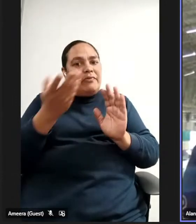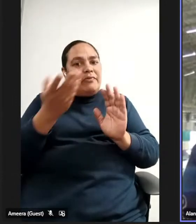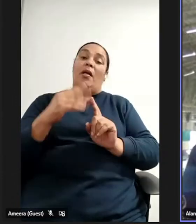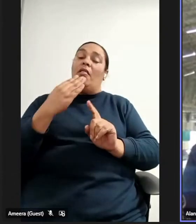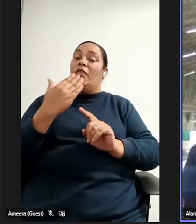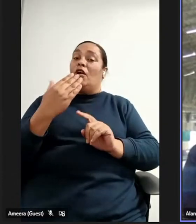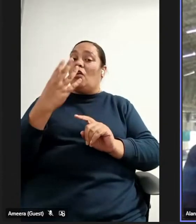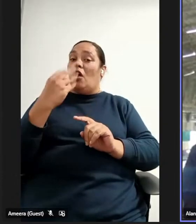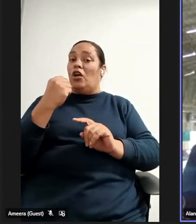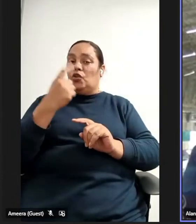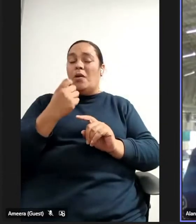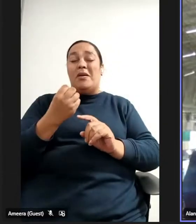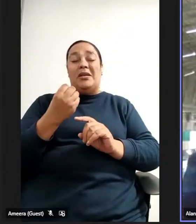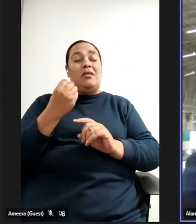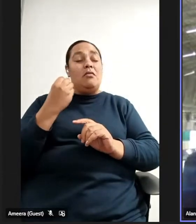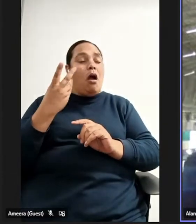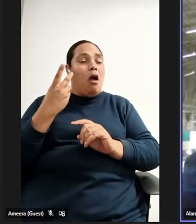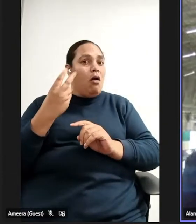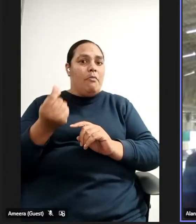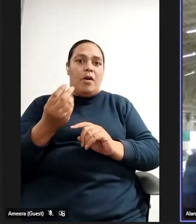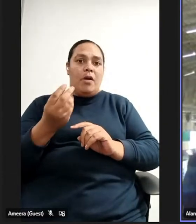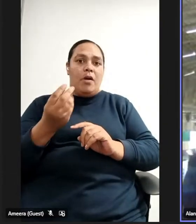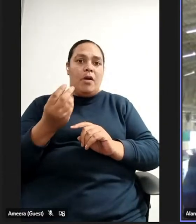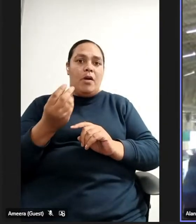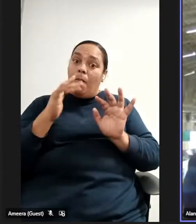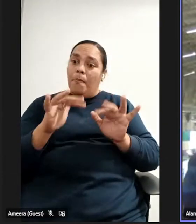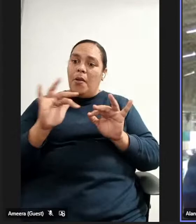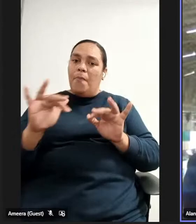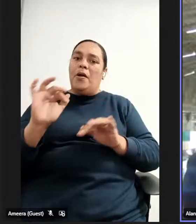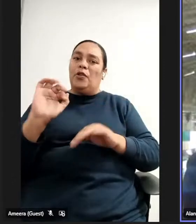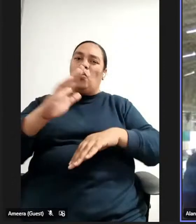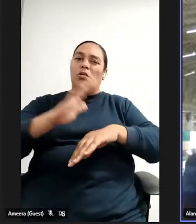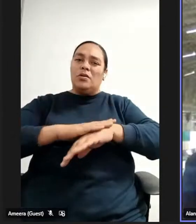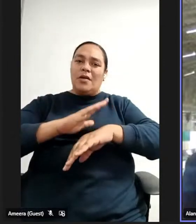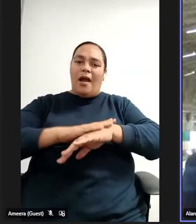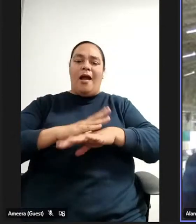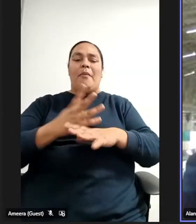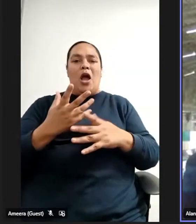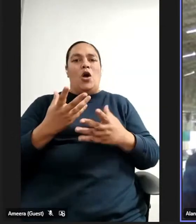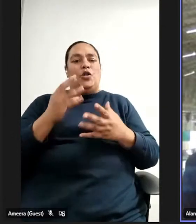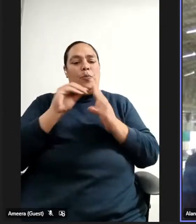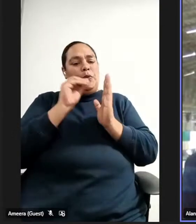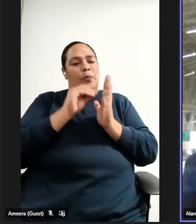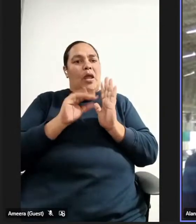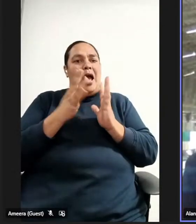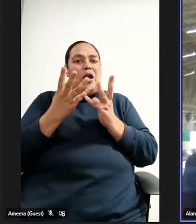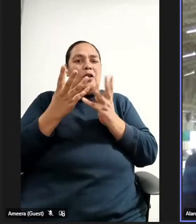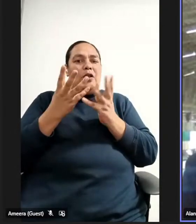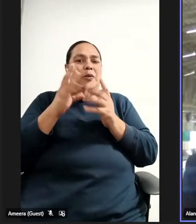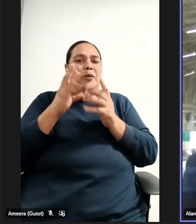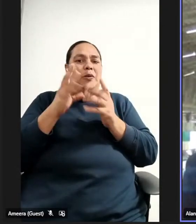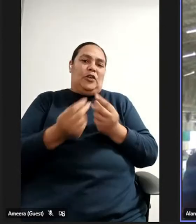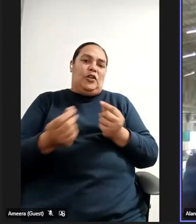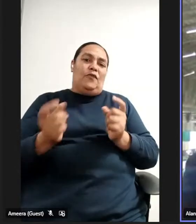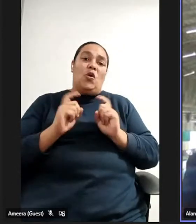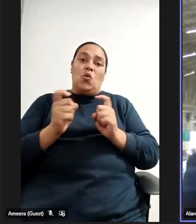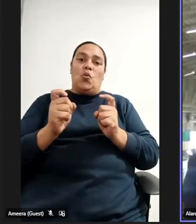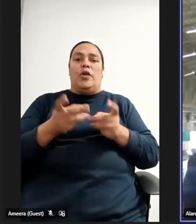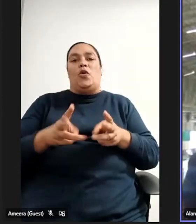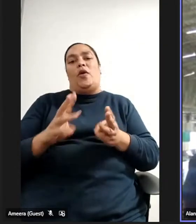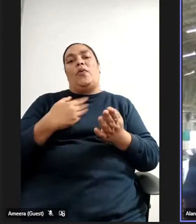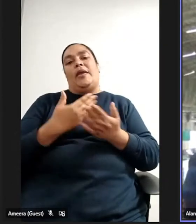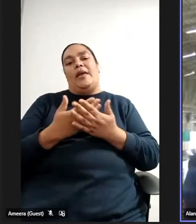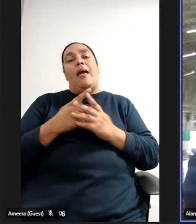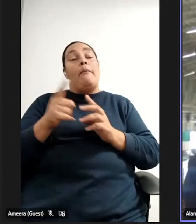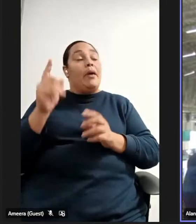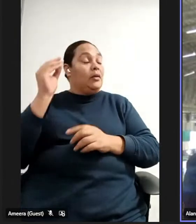money and a lot of people putting a lot of time into finding these solutions as quickly as we can, but also bearing in mind that it's not a quick